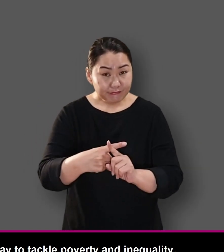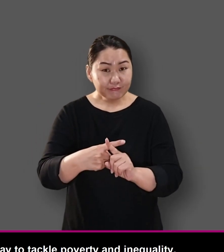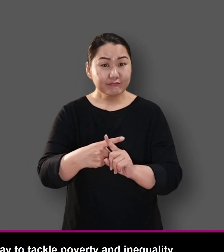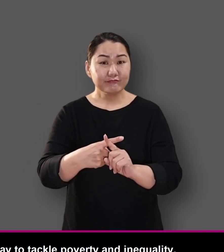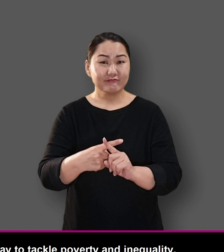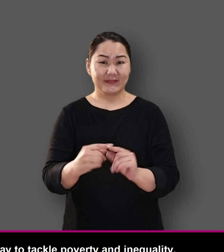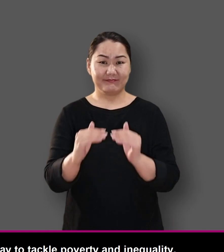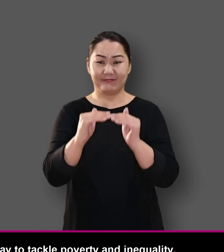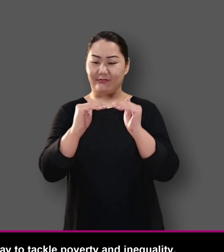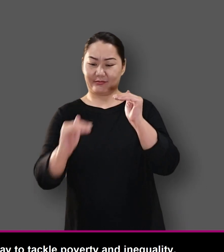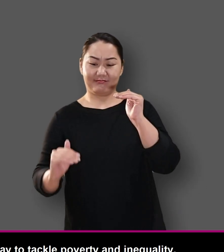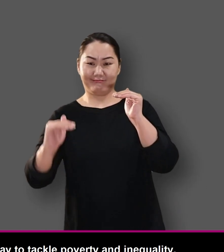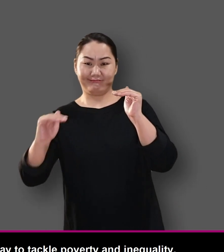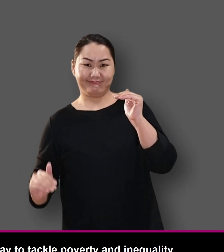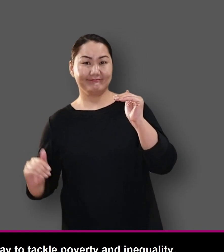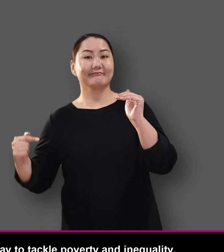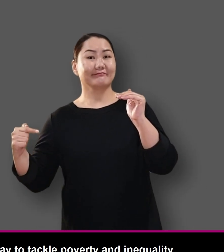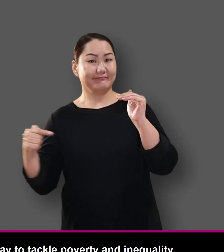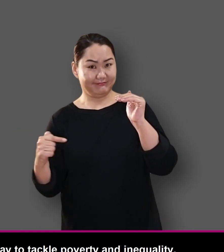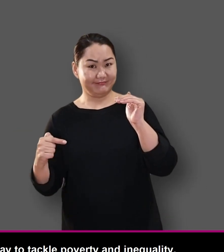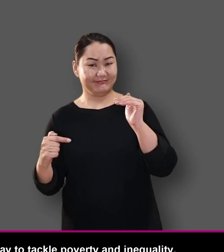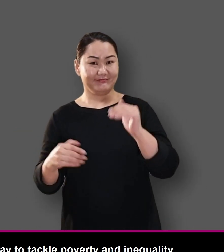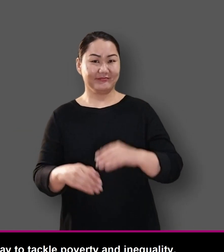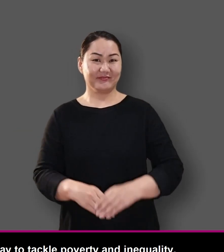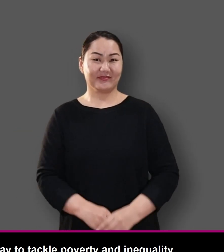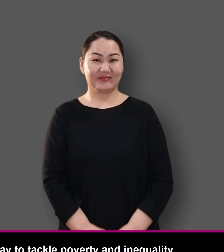tackle poverty and inequality.